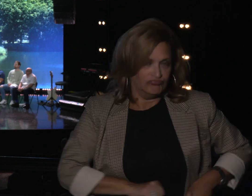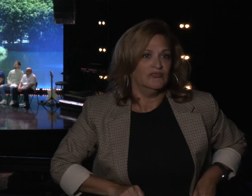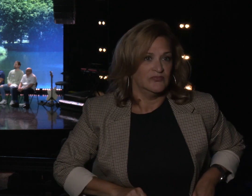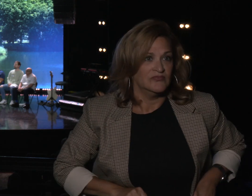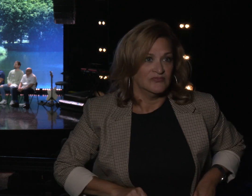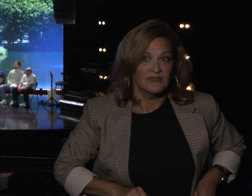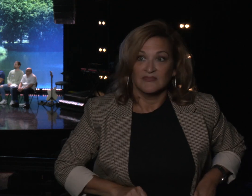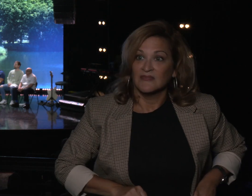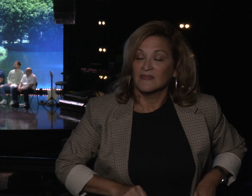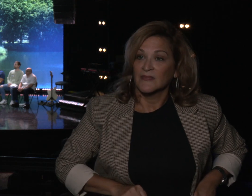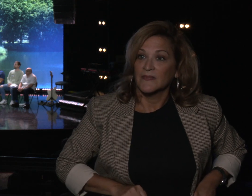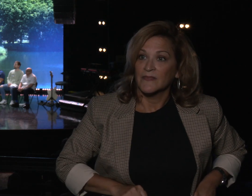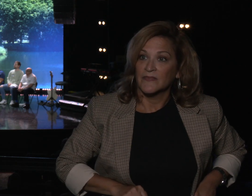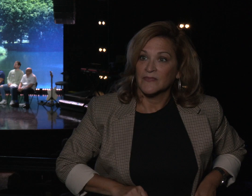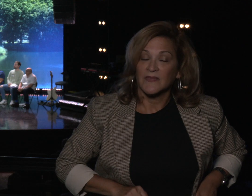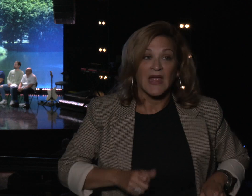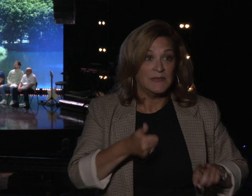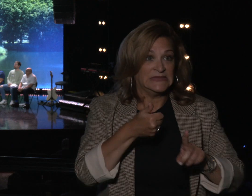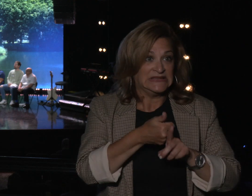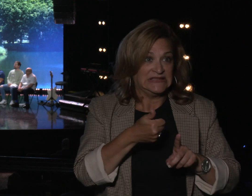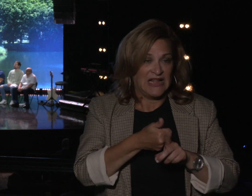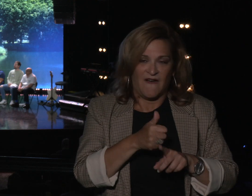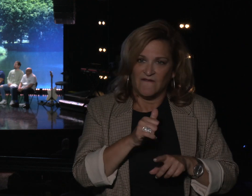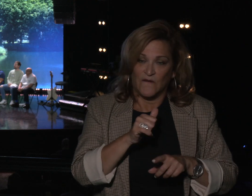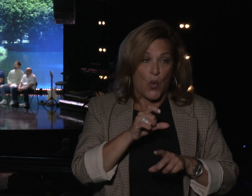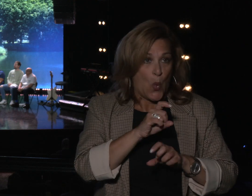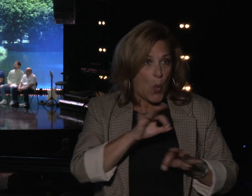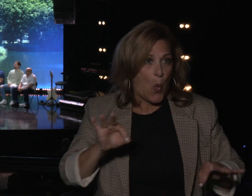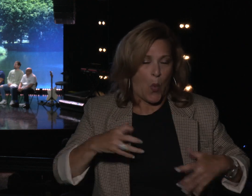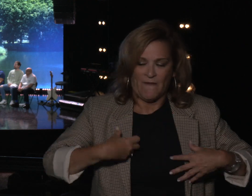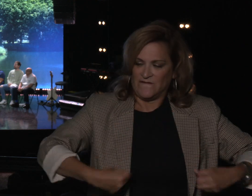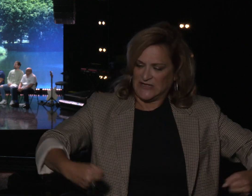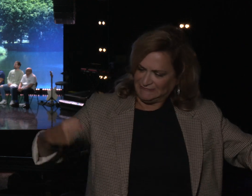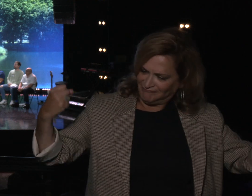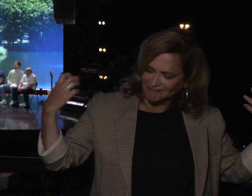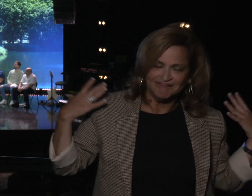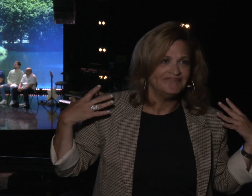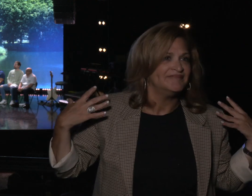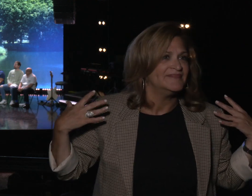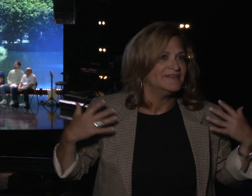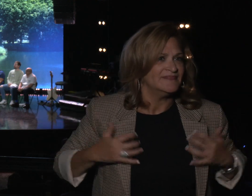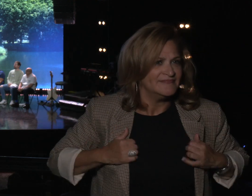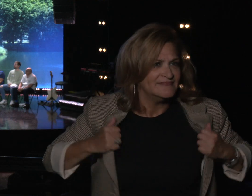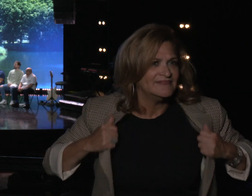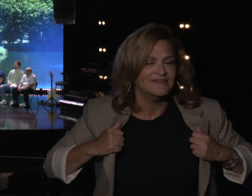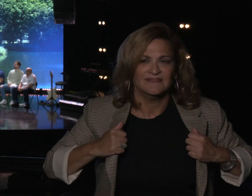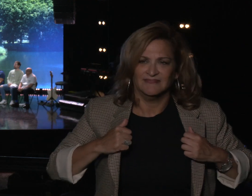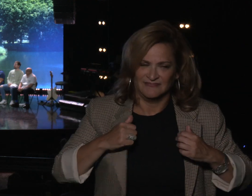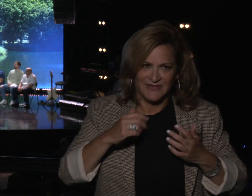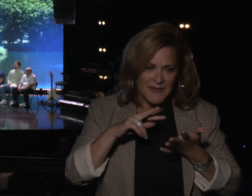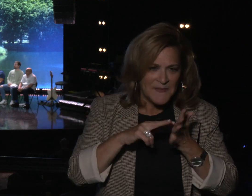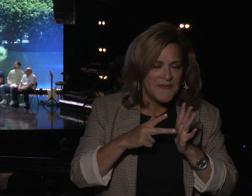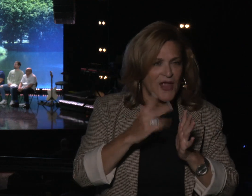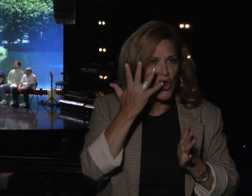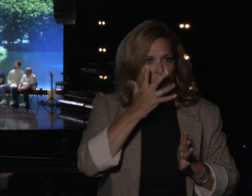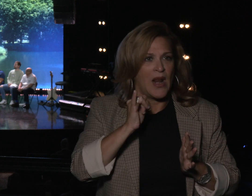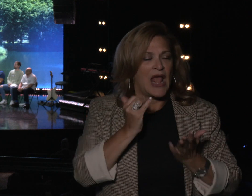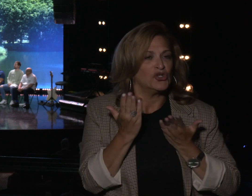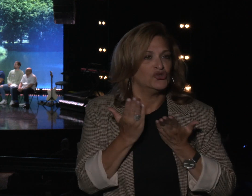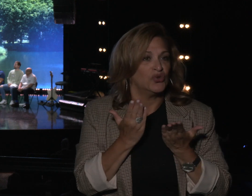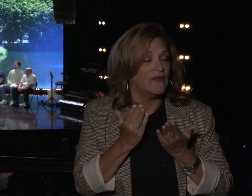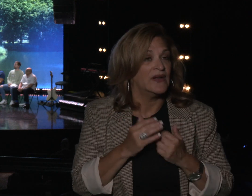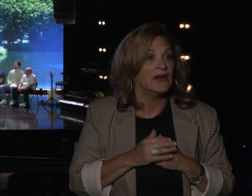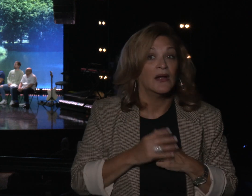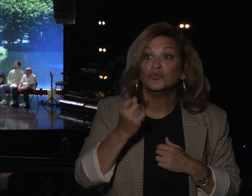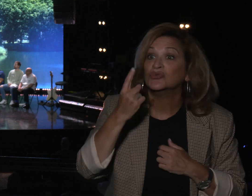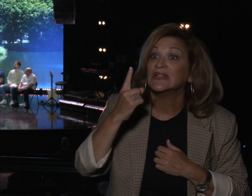He gets in the servant's uniform. He strips himself of the outer, the exterior. Philippians 2:7 says, when Jesus came from heaven, he